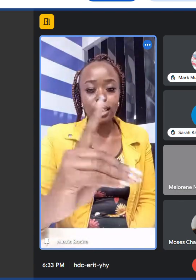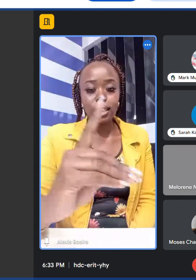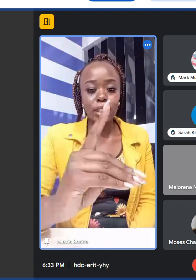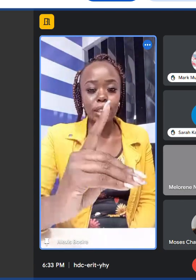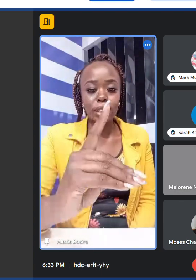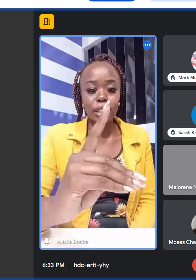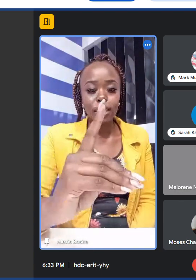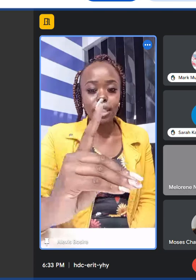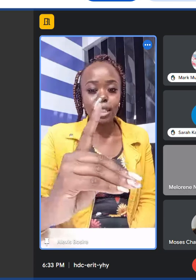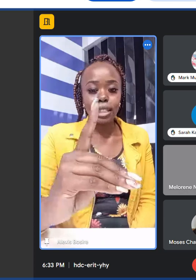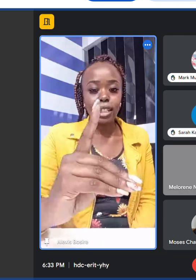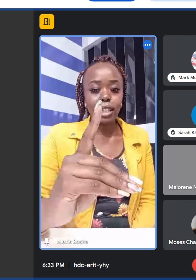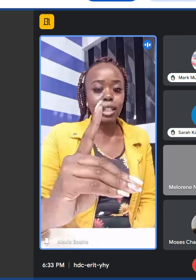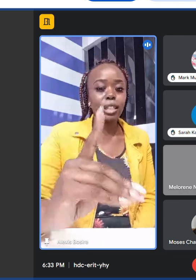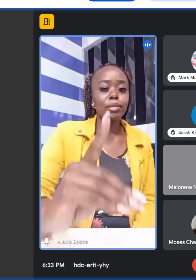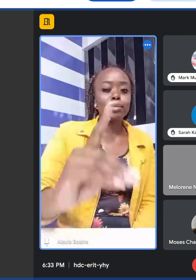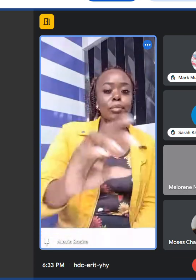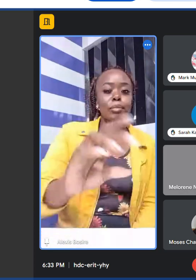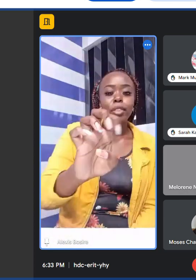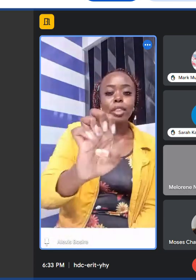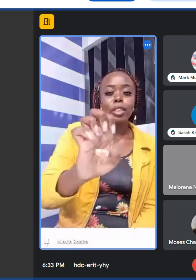D,